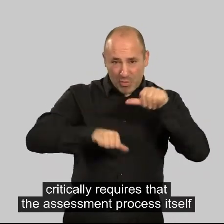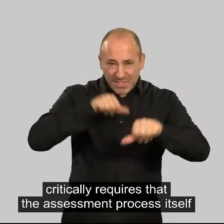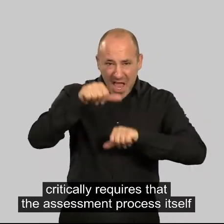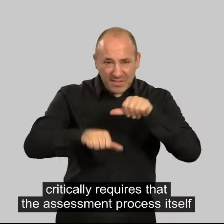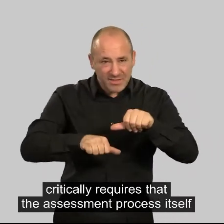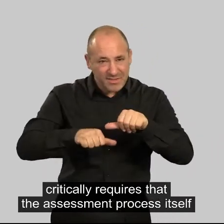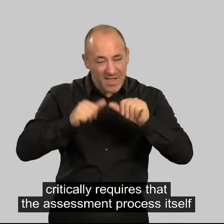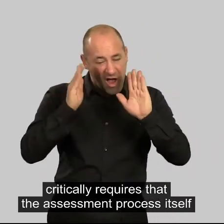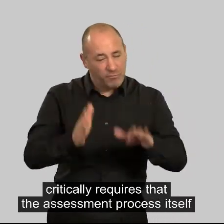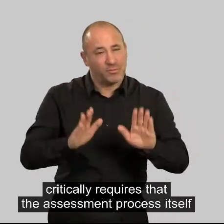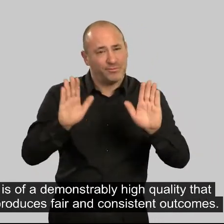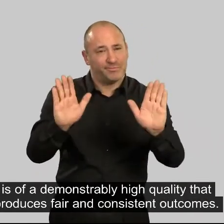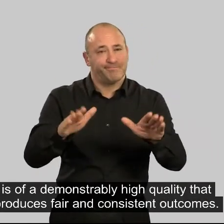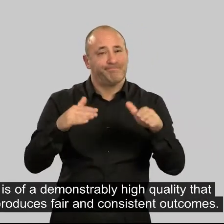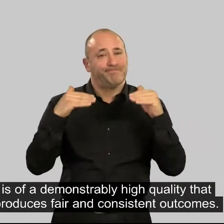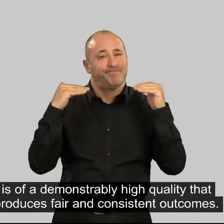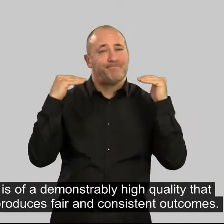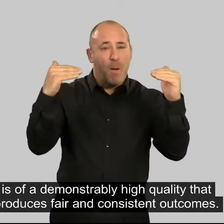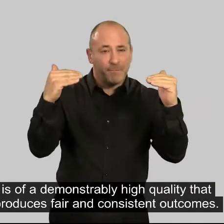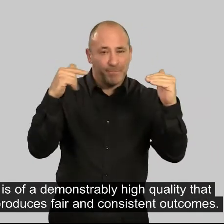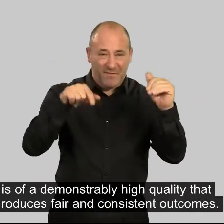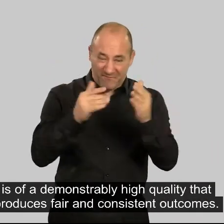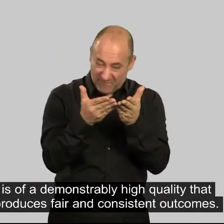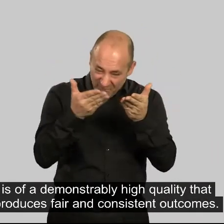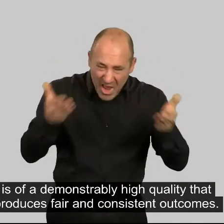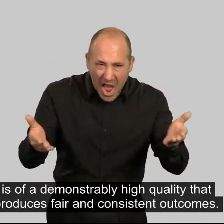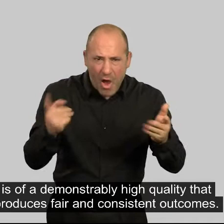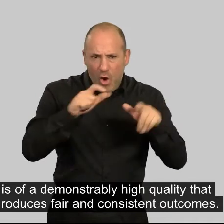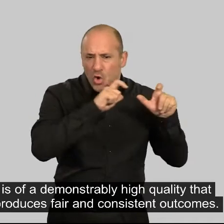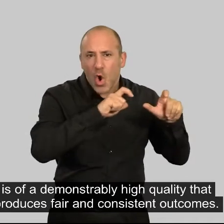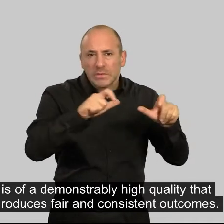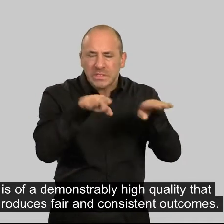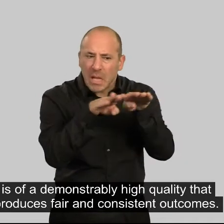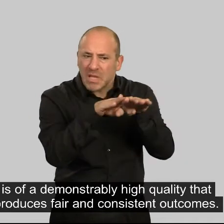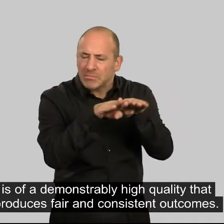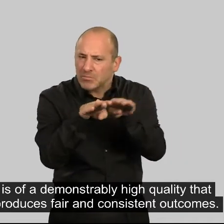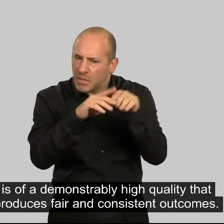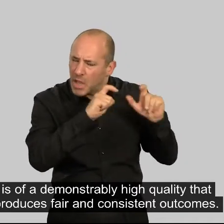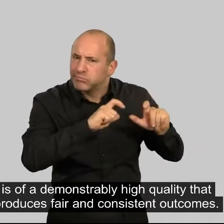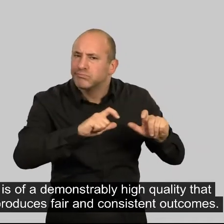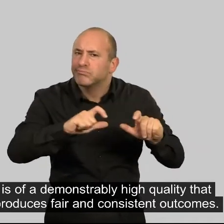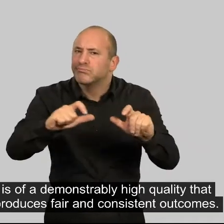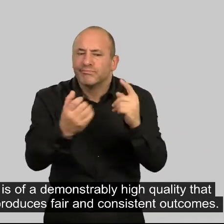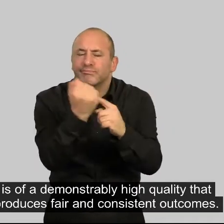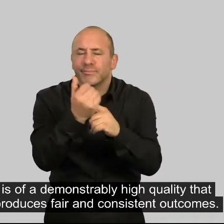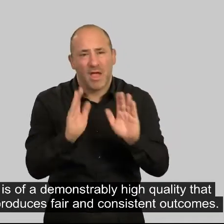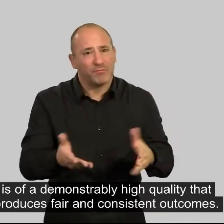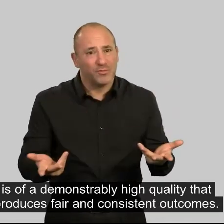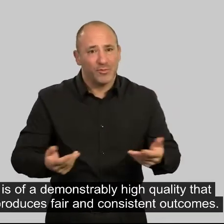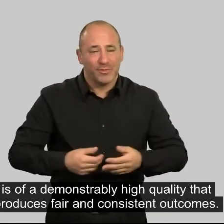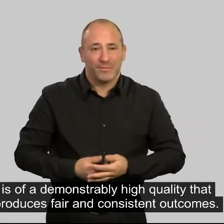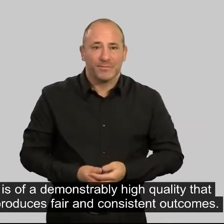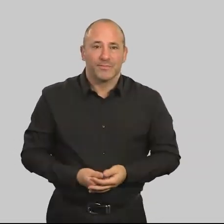process itself is of a demonstrably high quality that produces fair and consistent